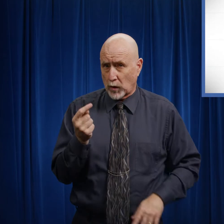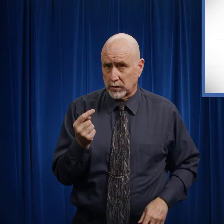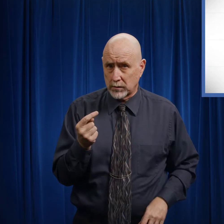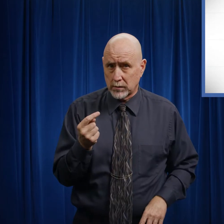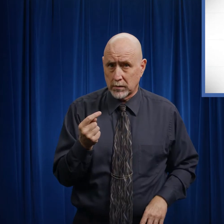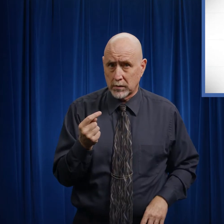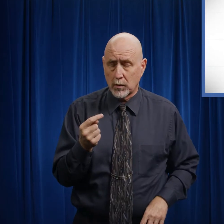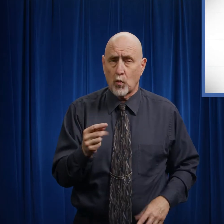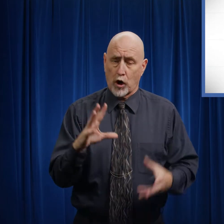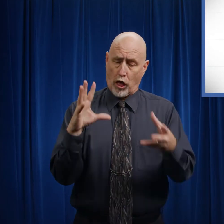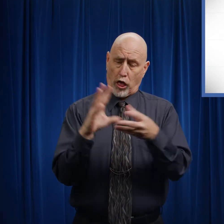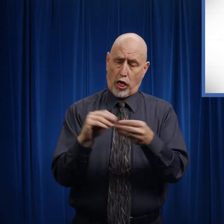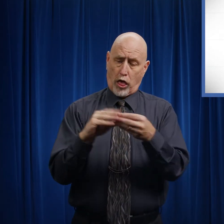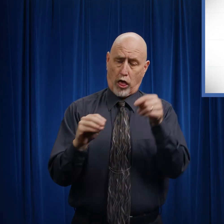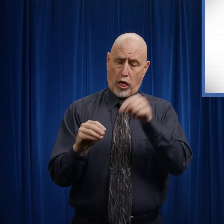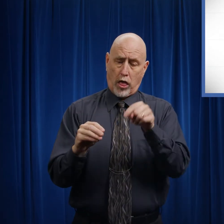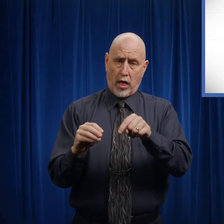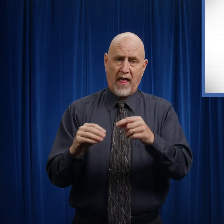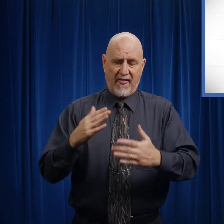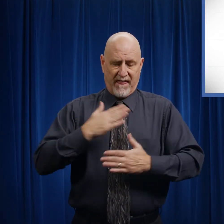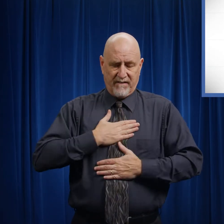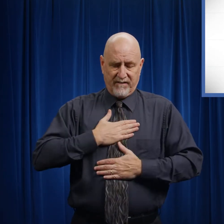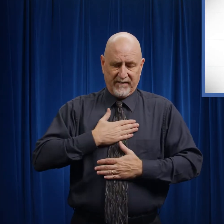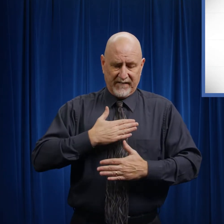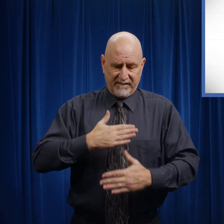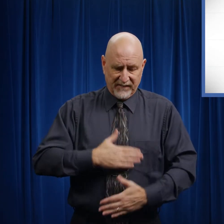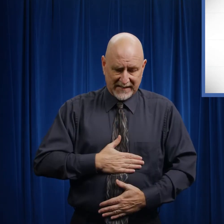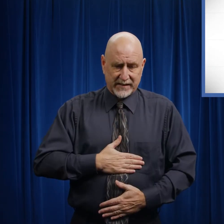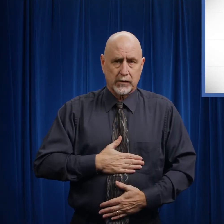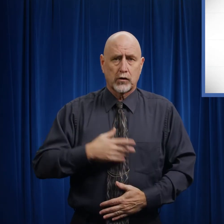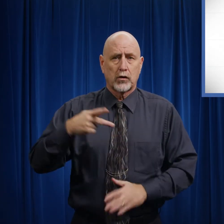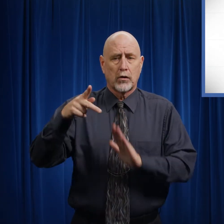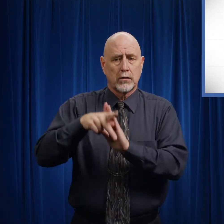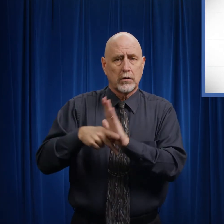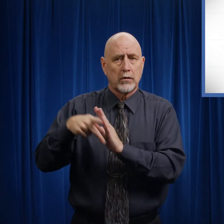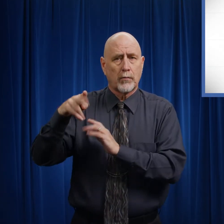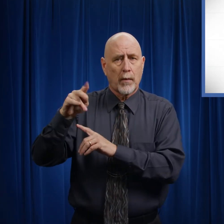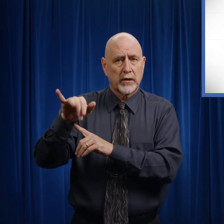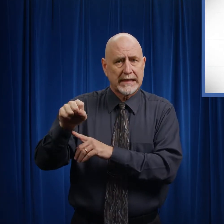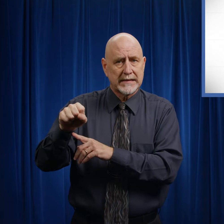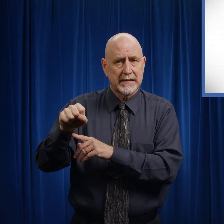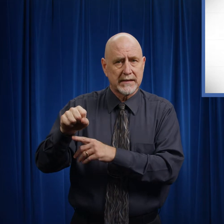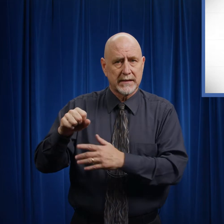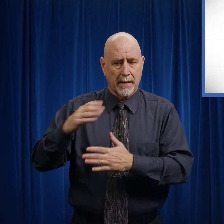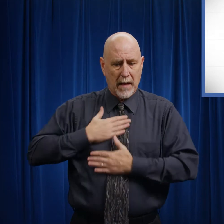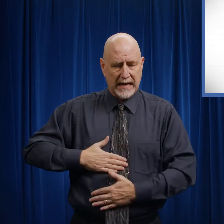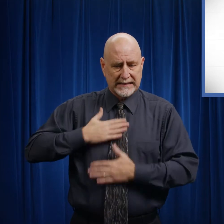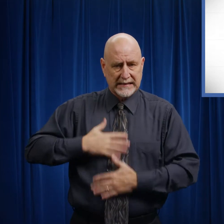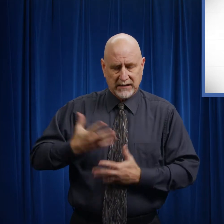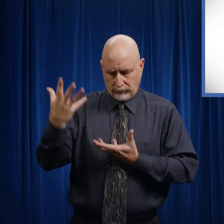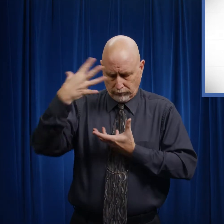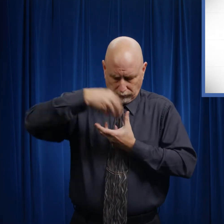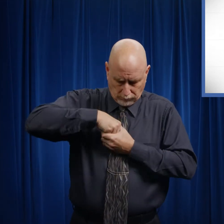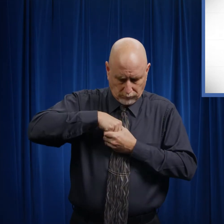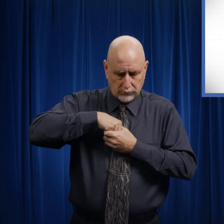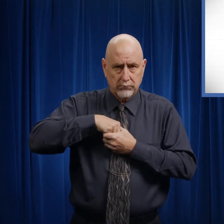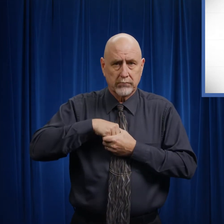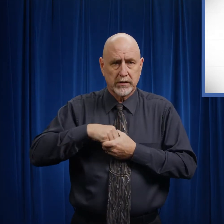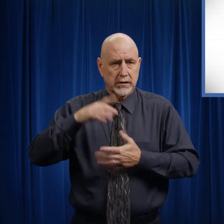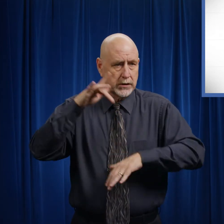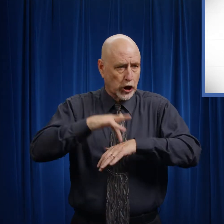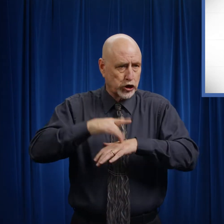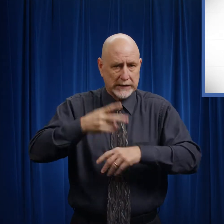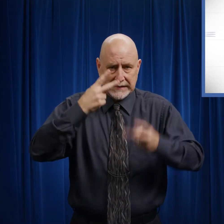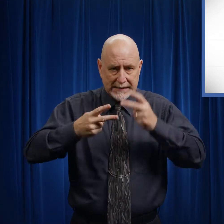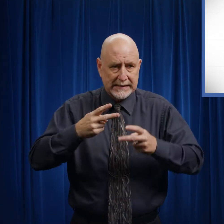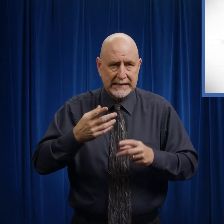mean by that is we are talking about the physical properties that compose the bodies that we